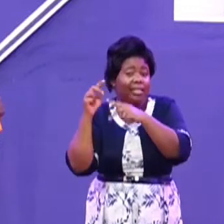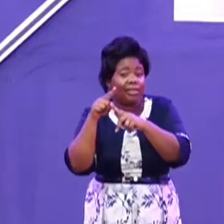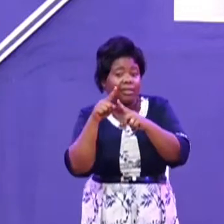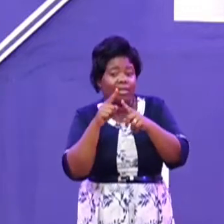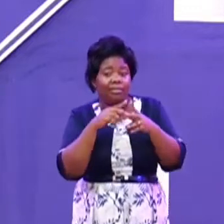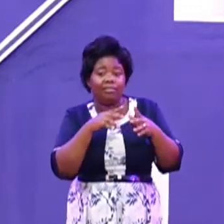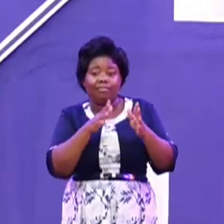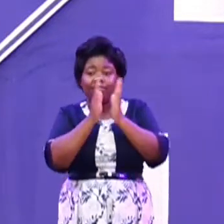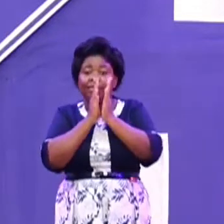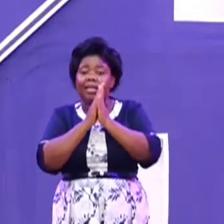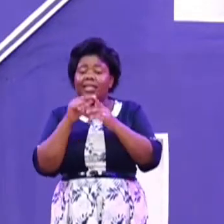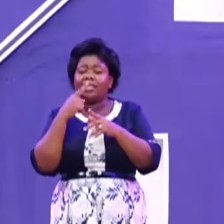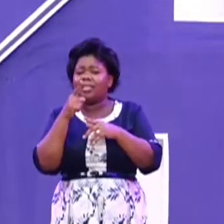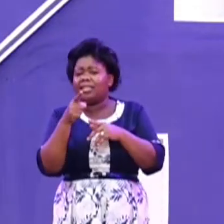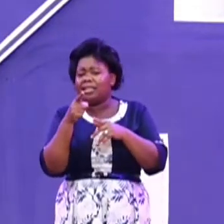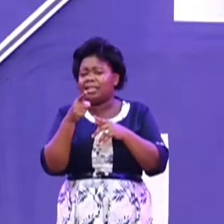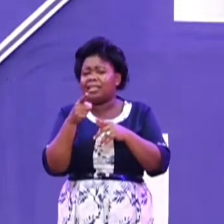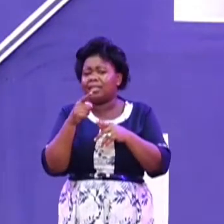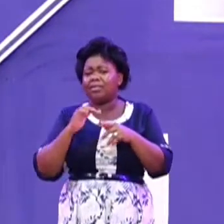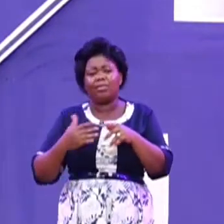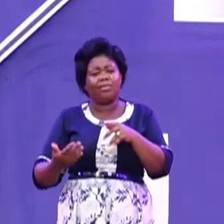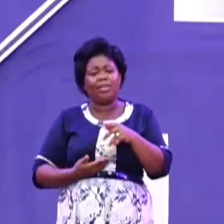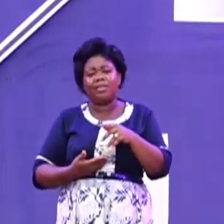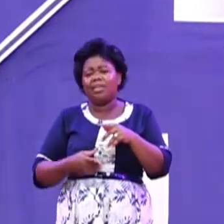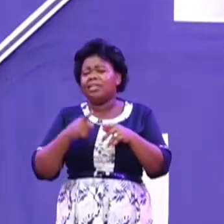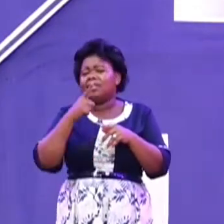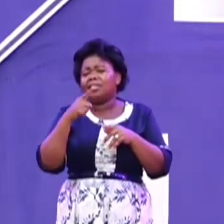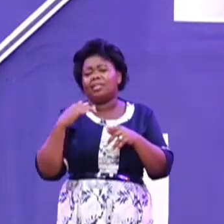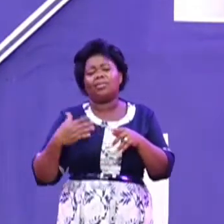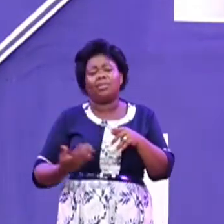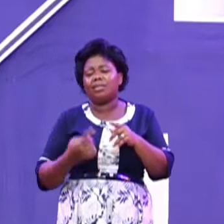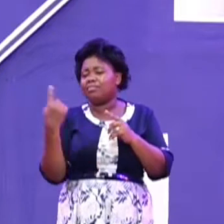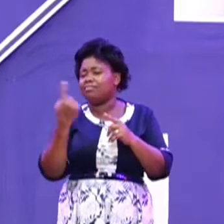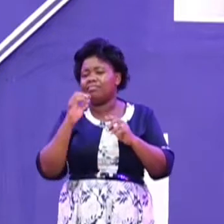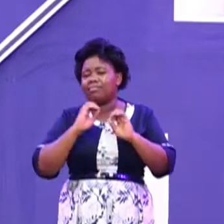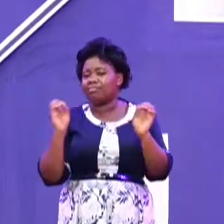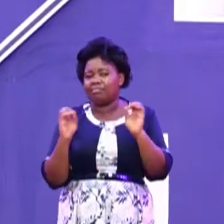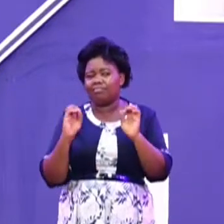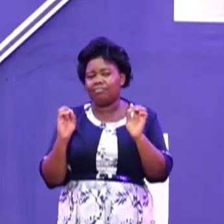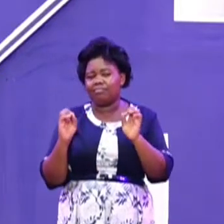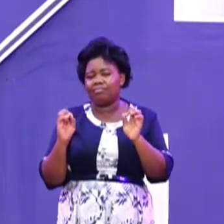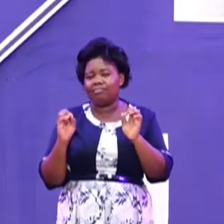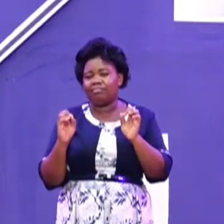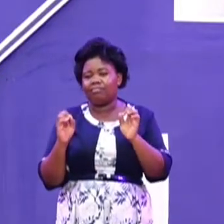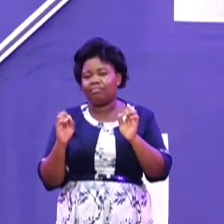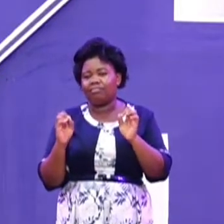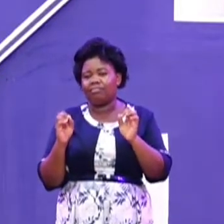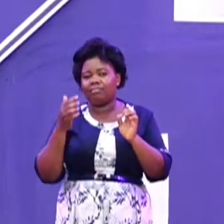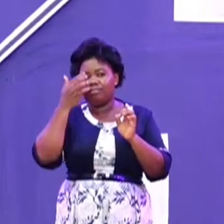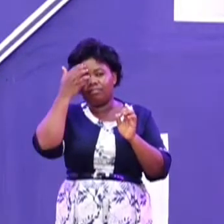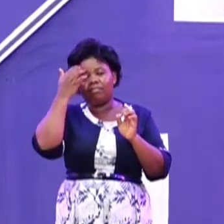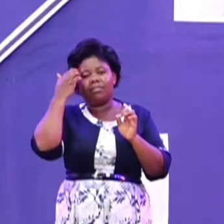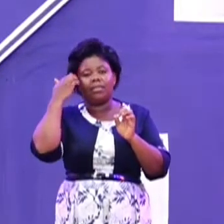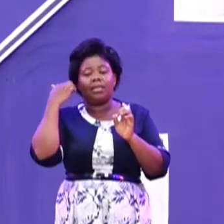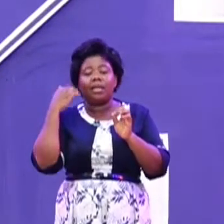prayer n'agamba ono mukyalo ono and I said this lady si mukyalo ono yekka she's not the only one era